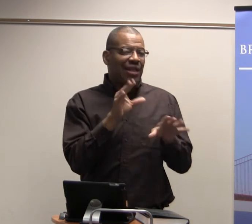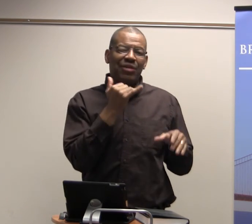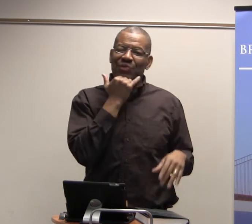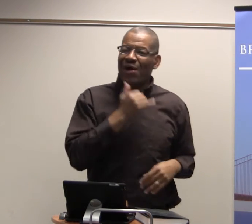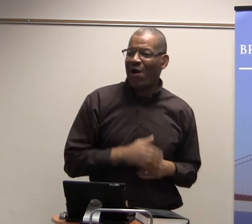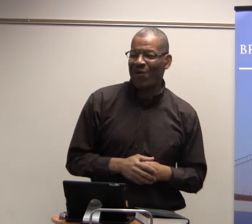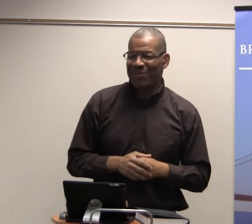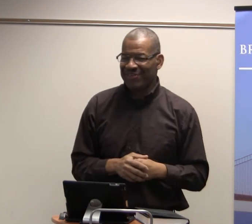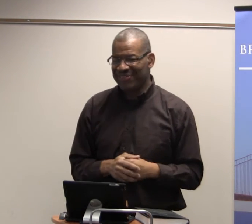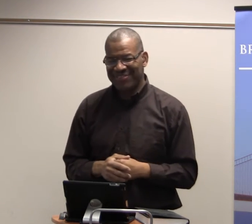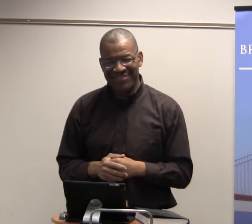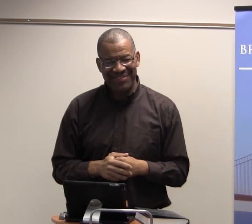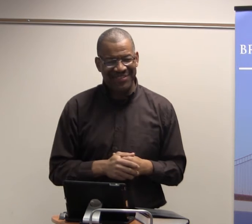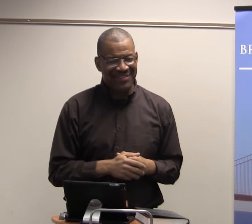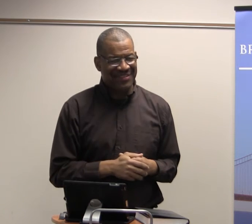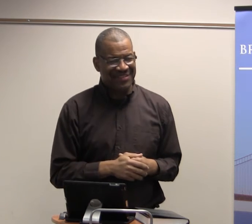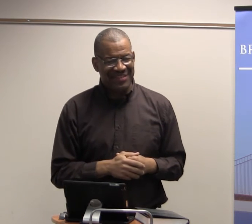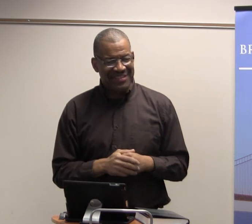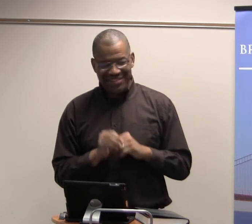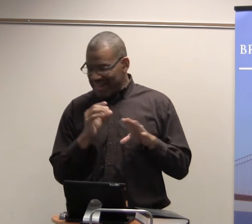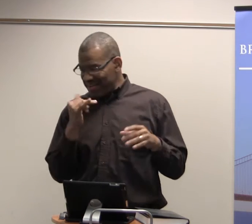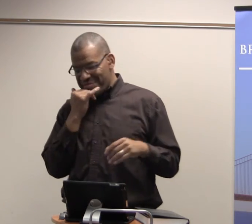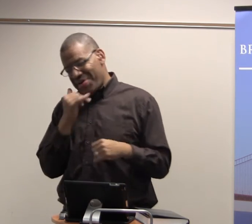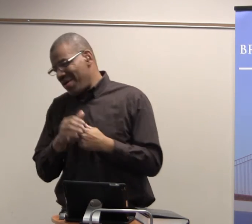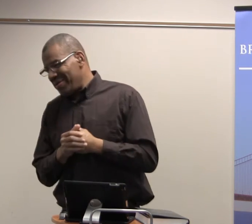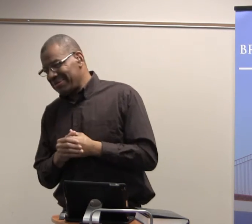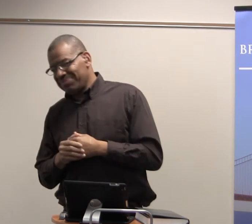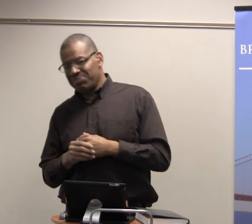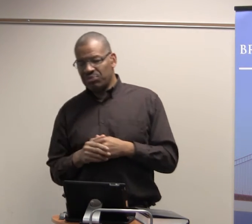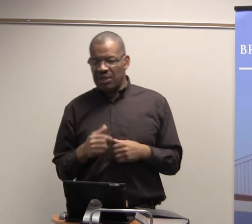Nothing wrong. It's nothing wrong.